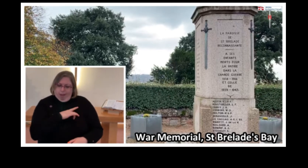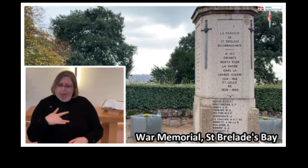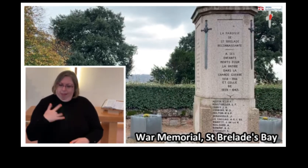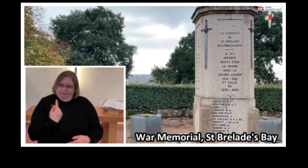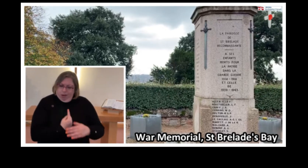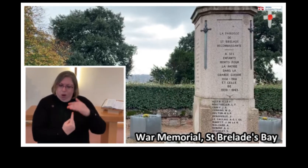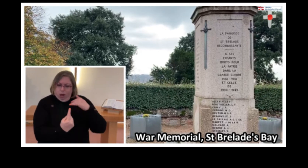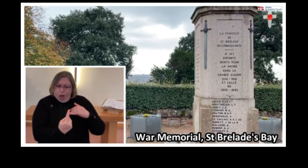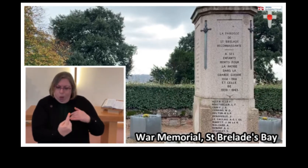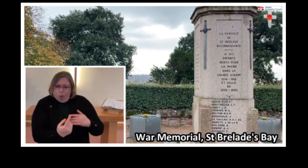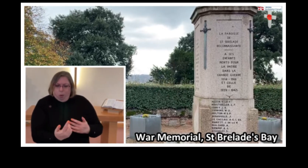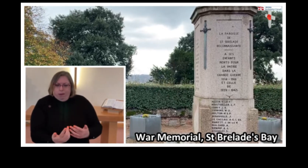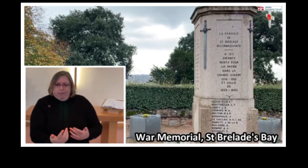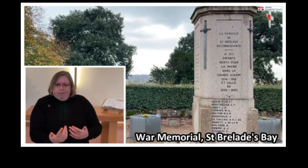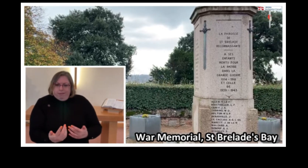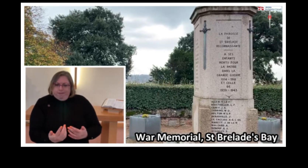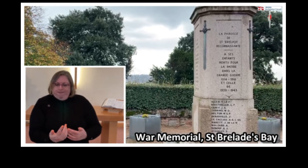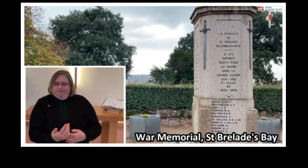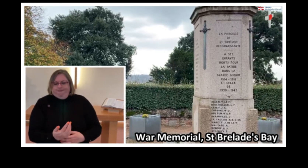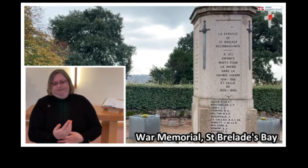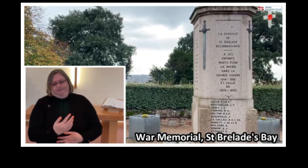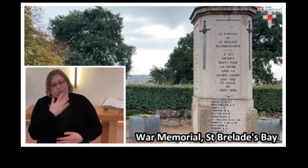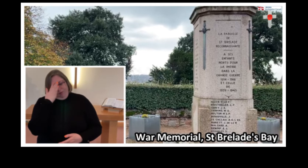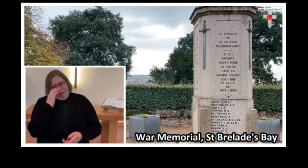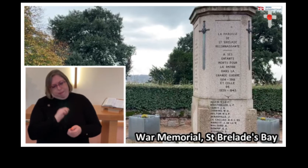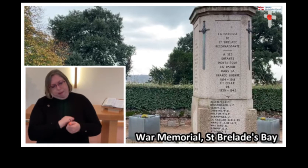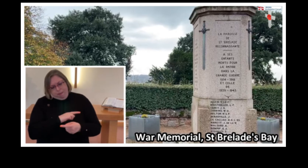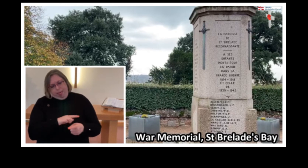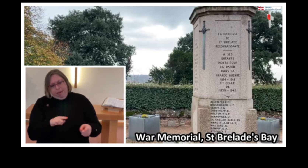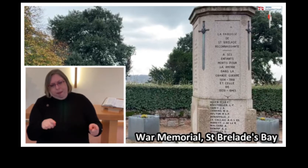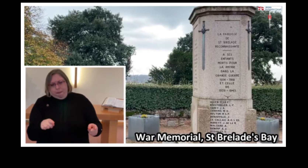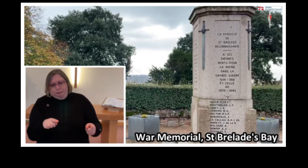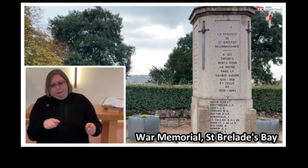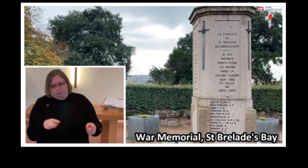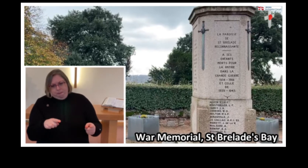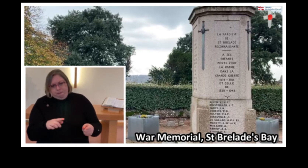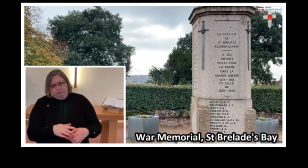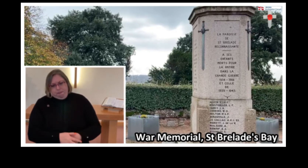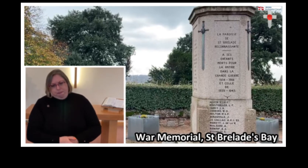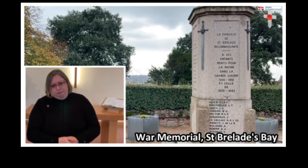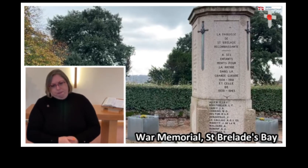For those who are still hurting, although time has gone by.